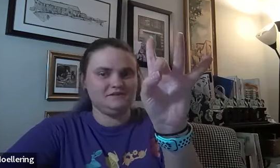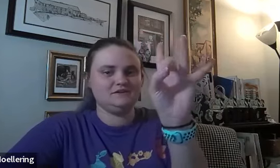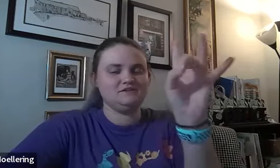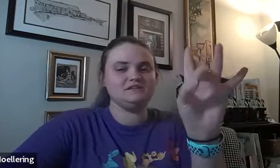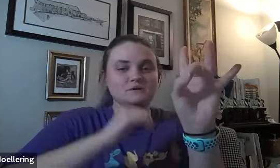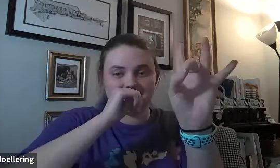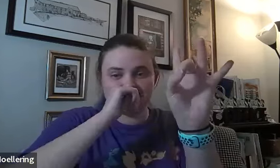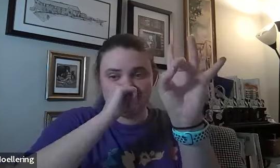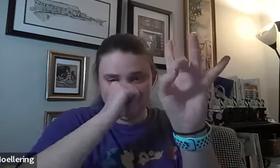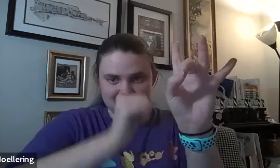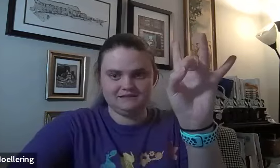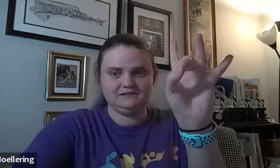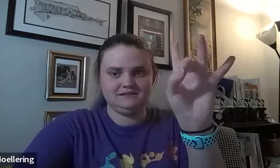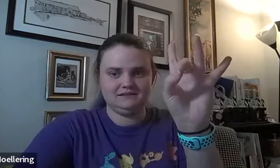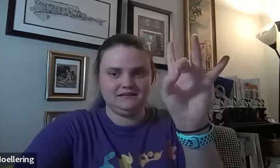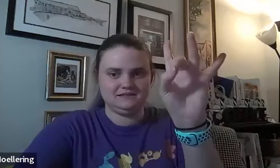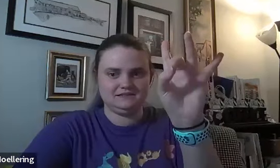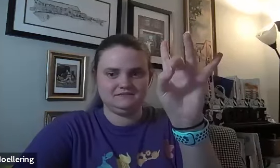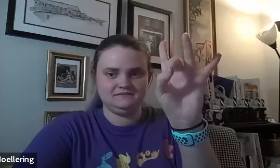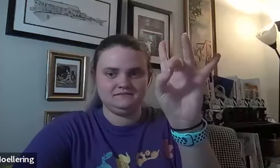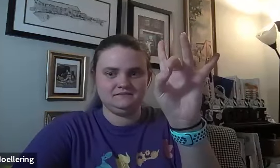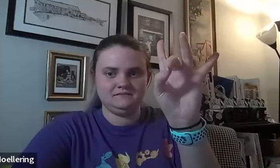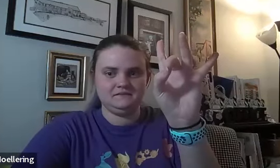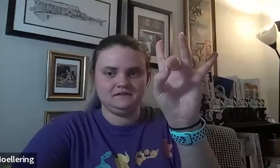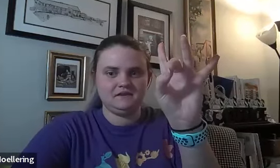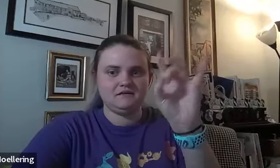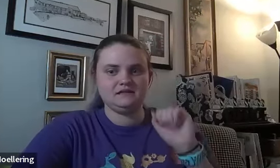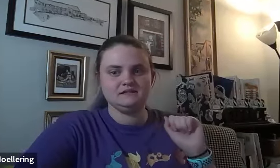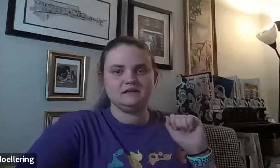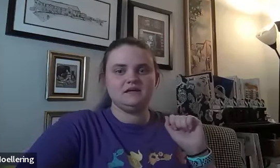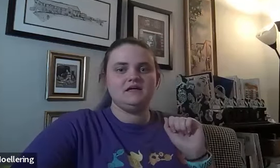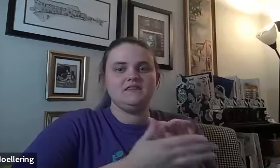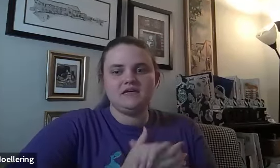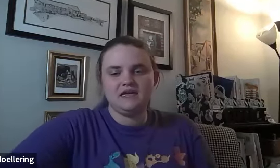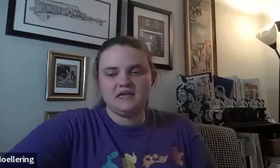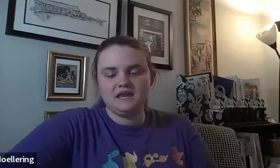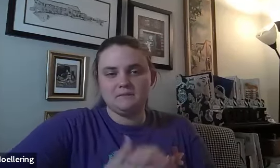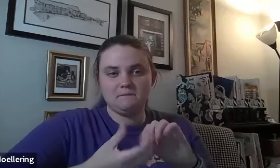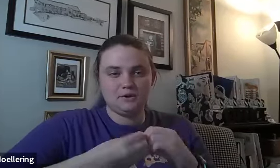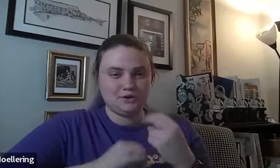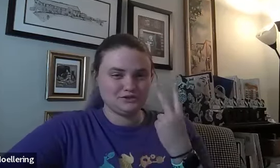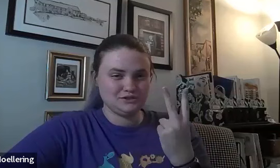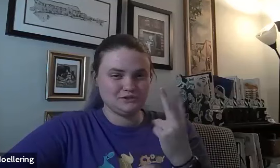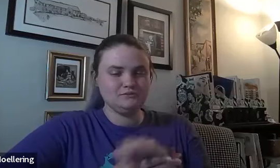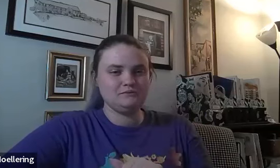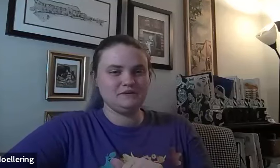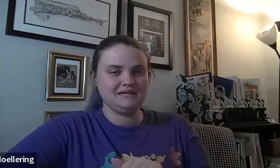good. So this one is 8. Yes. All right. Then number 2 will